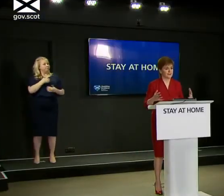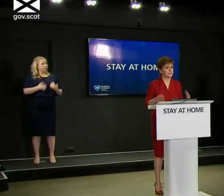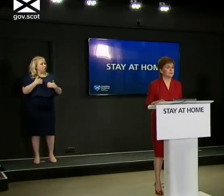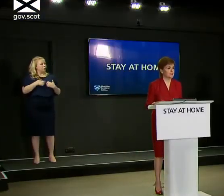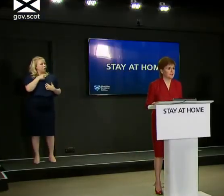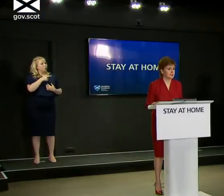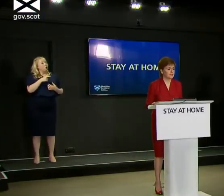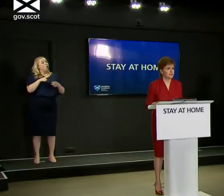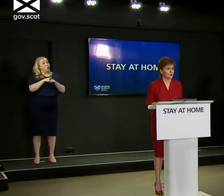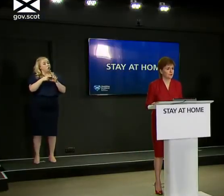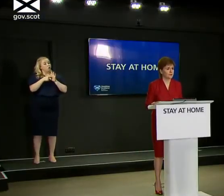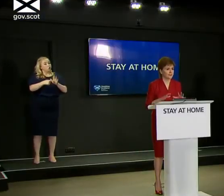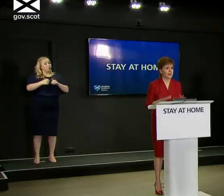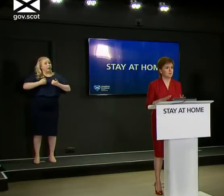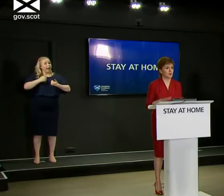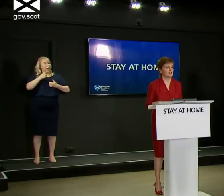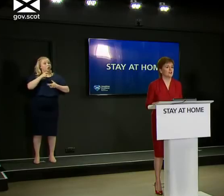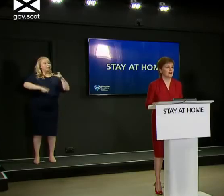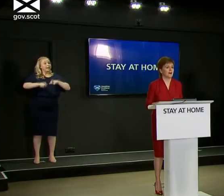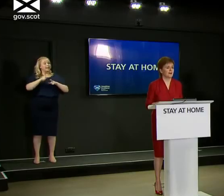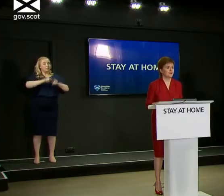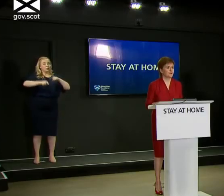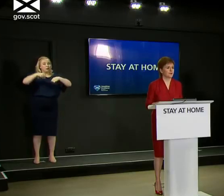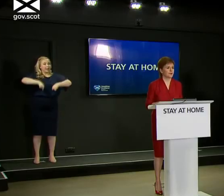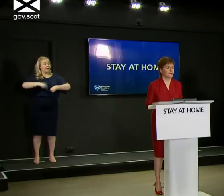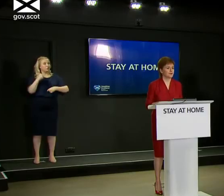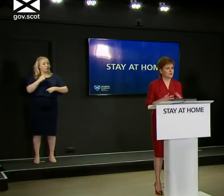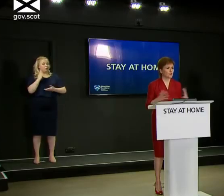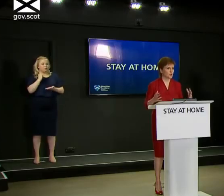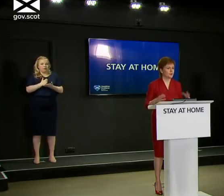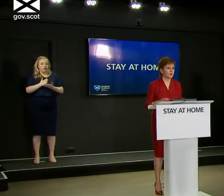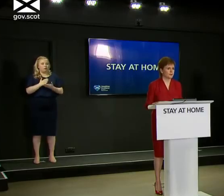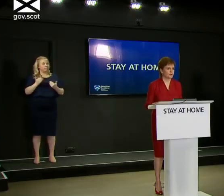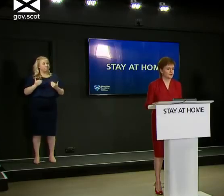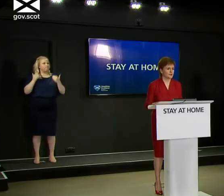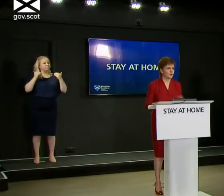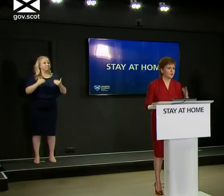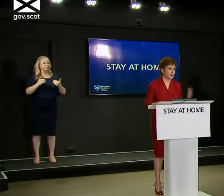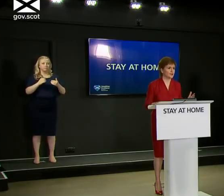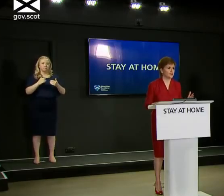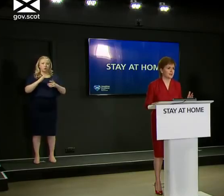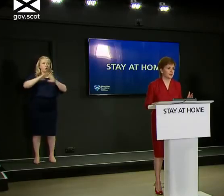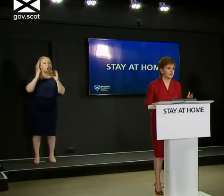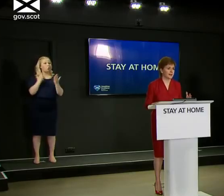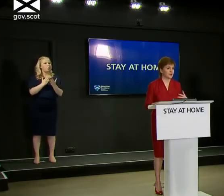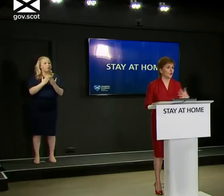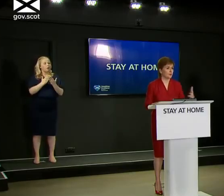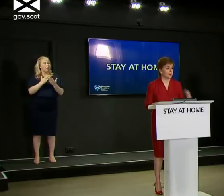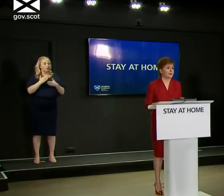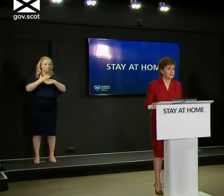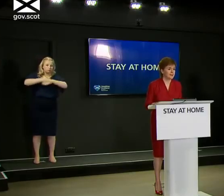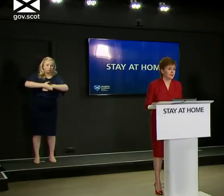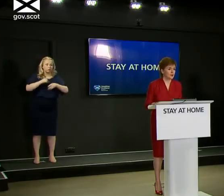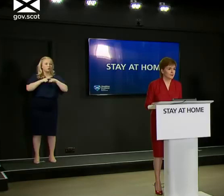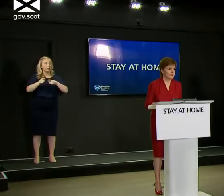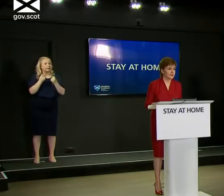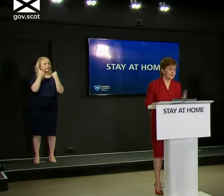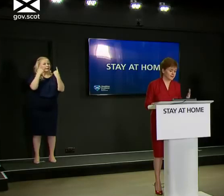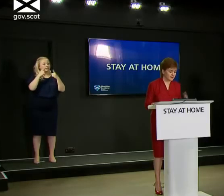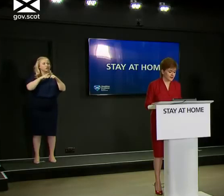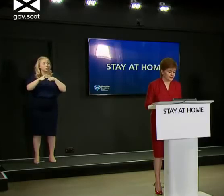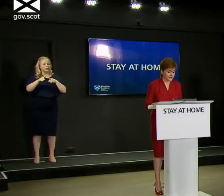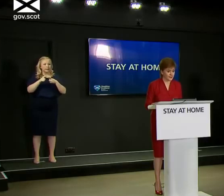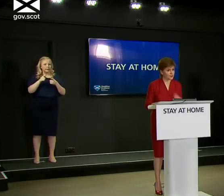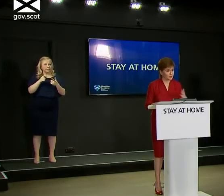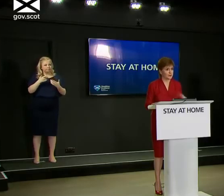that our scientific community here in Scotland is very much at the forefront of these global efforts to both understand and combat